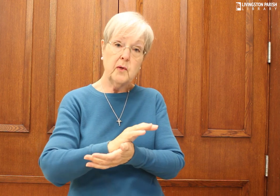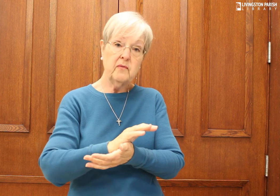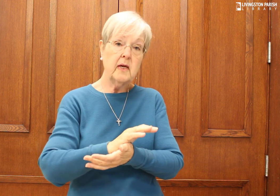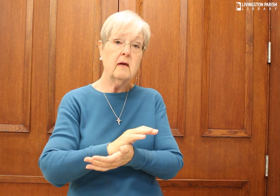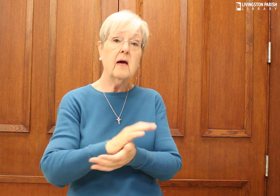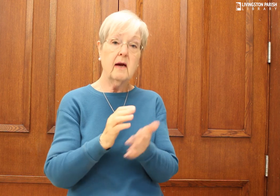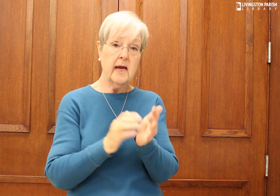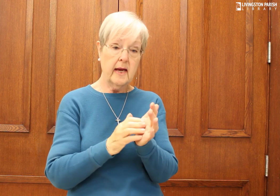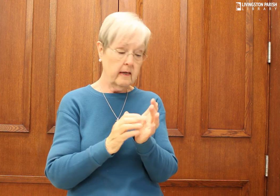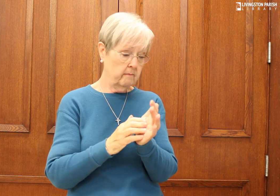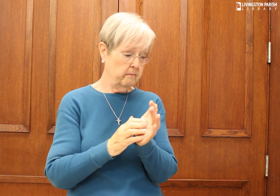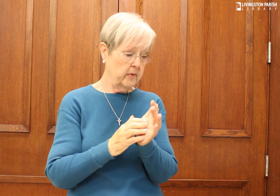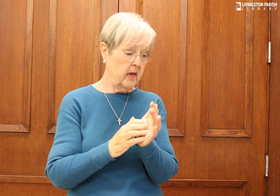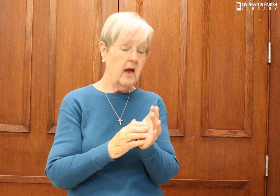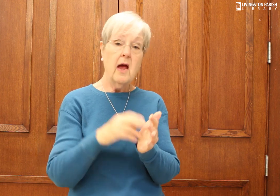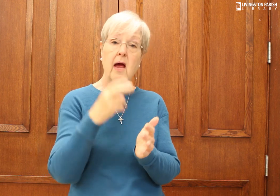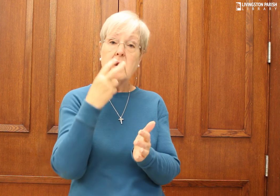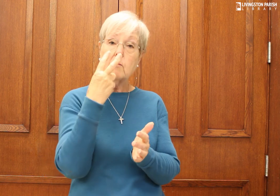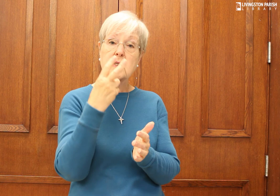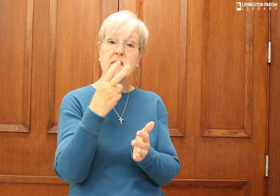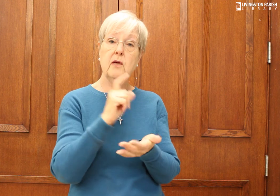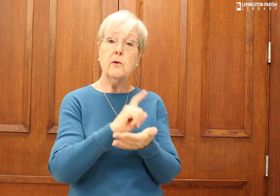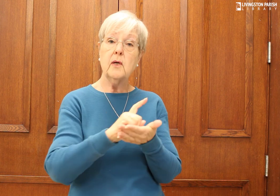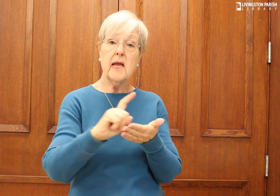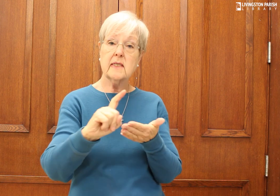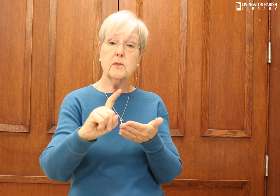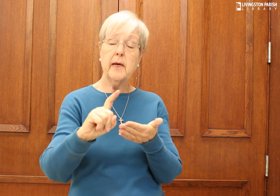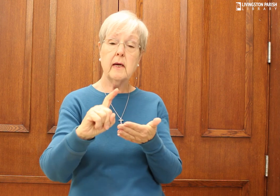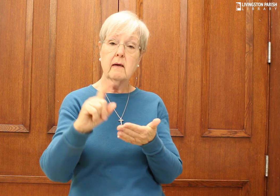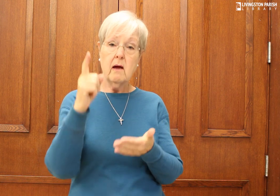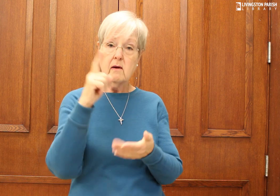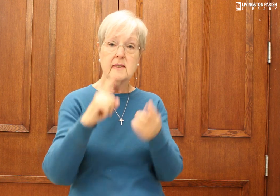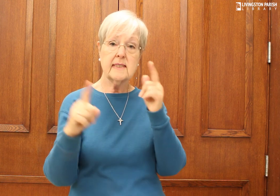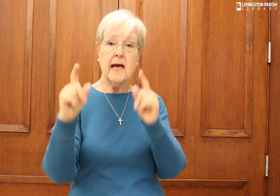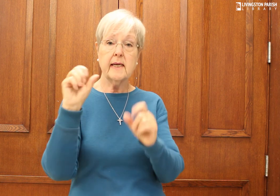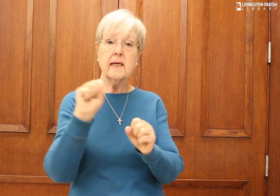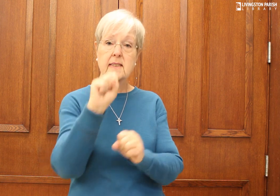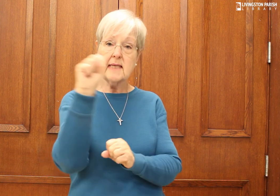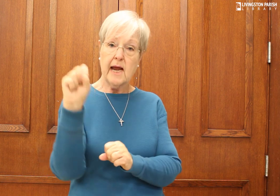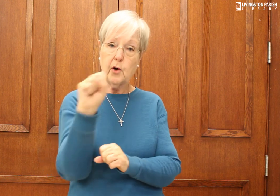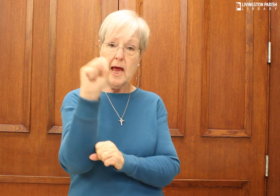movie again. And I will see you next week on Signing Saturday.